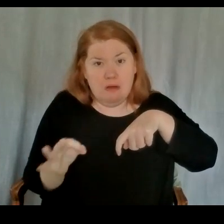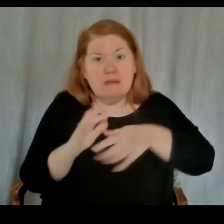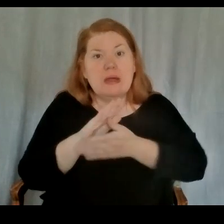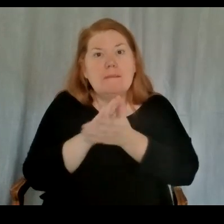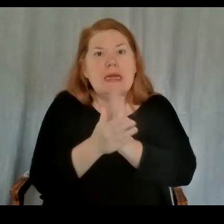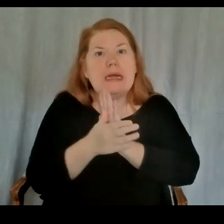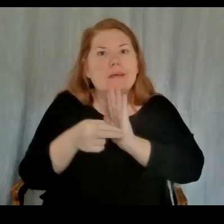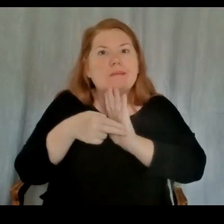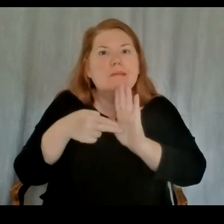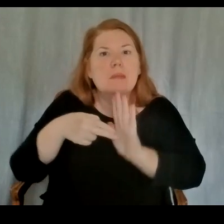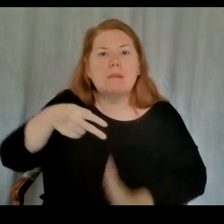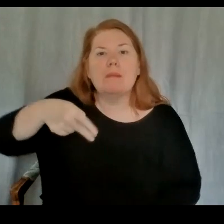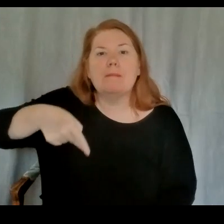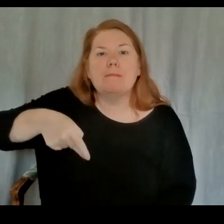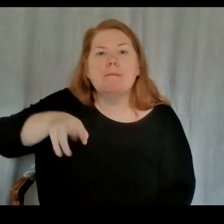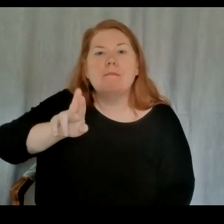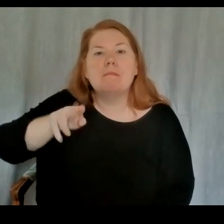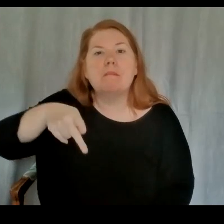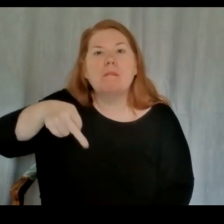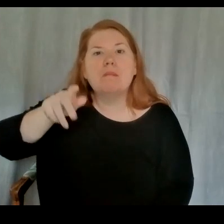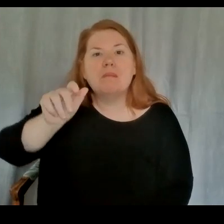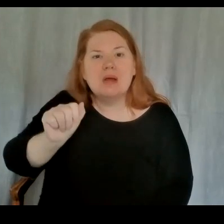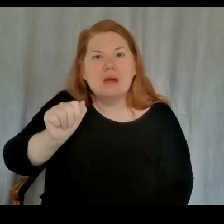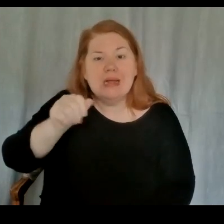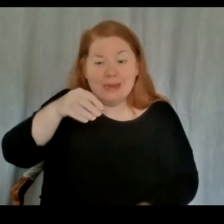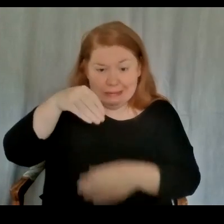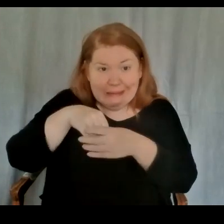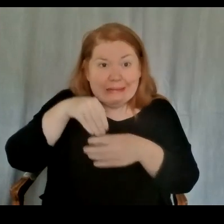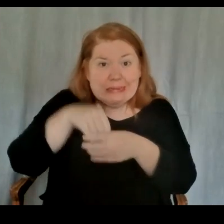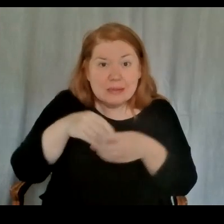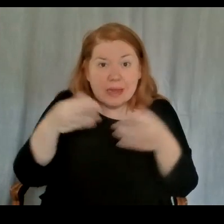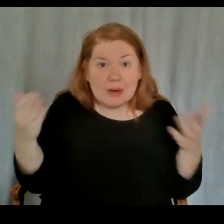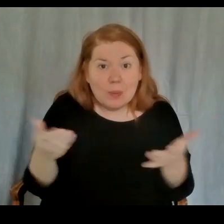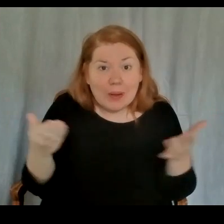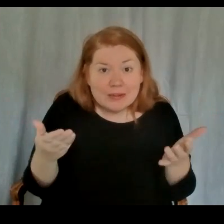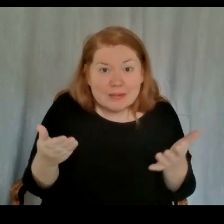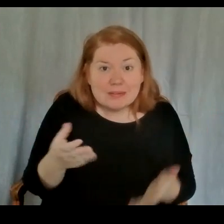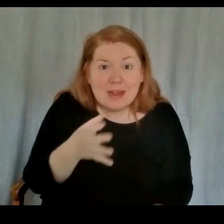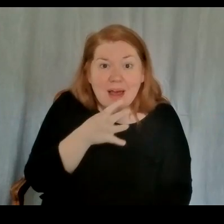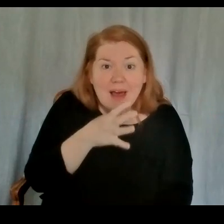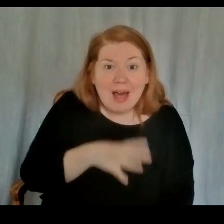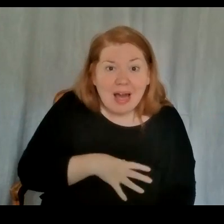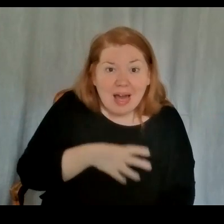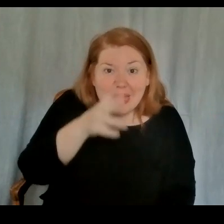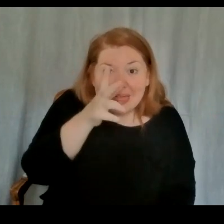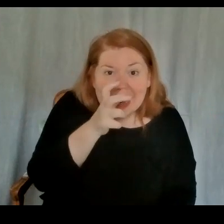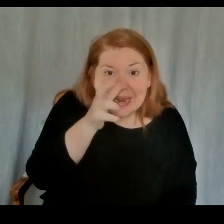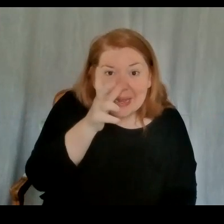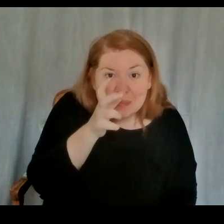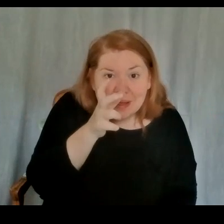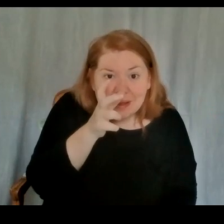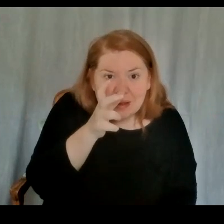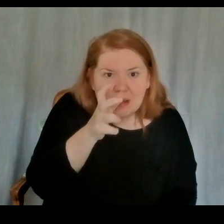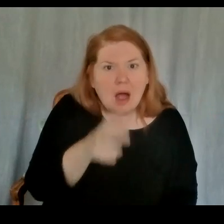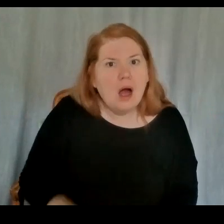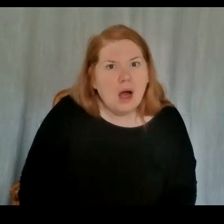and dry, and inside, a ladybug is forming. A pupa is the same kind of shell